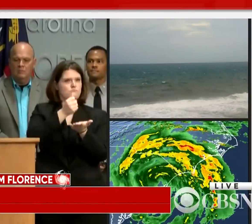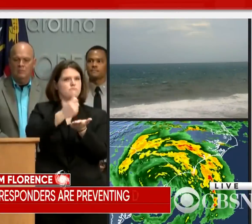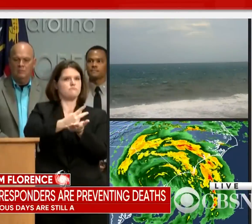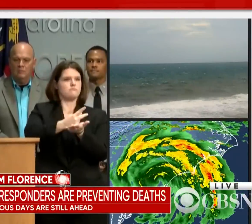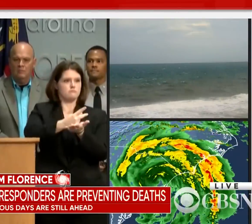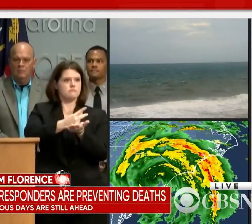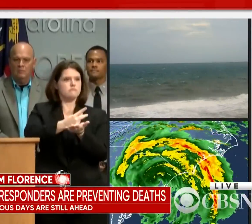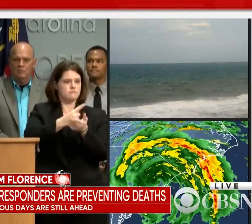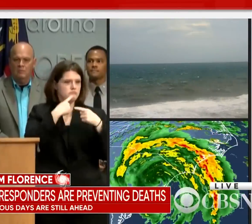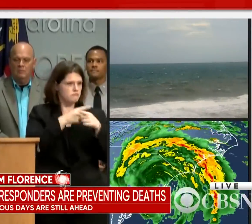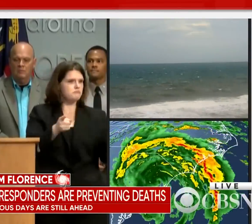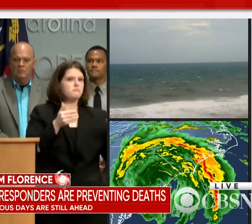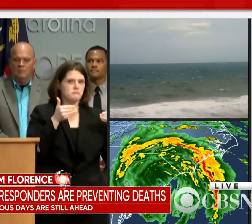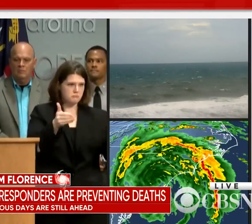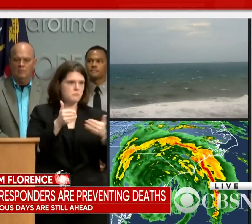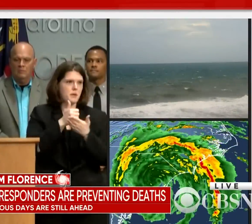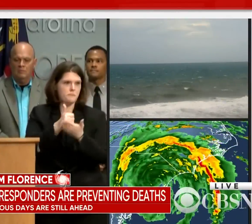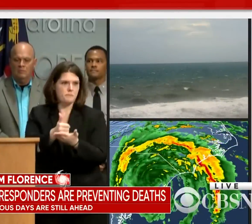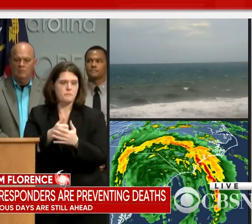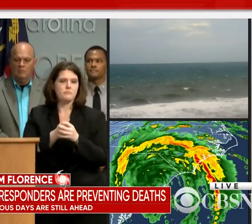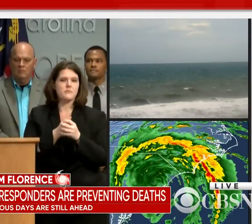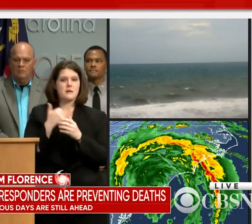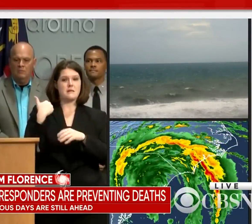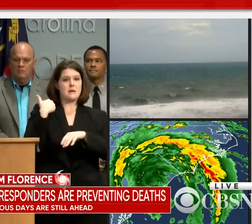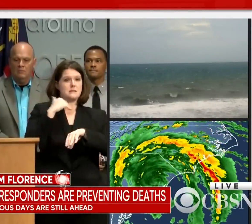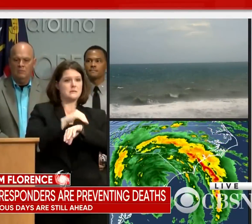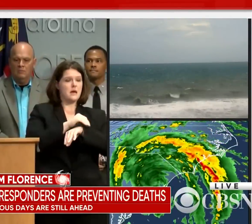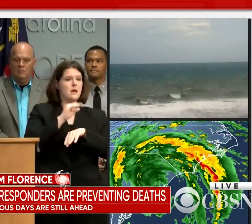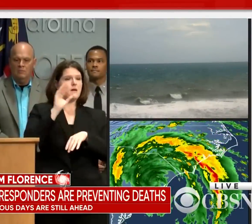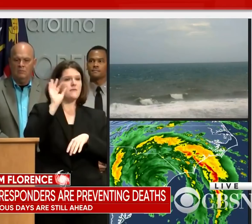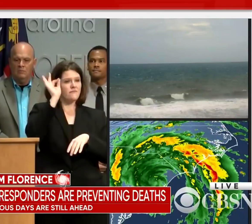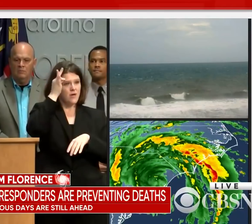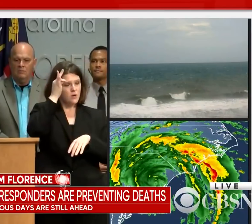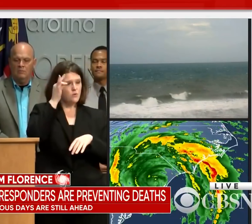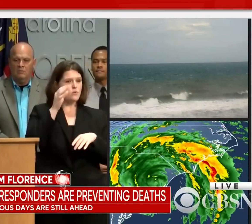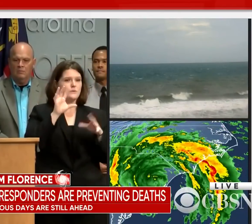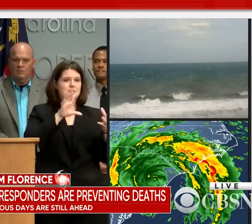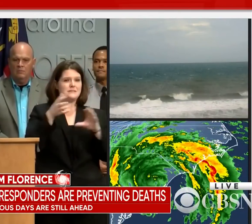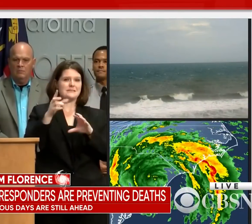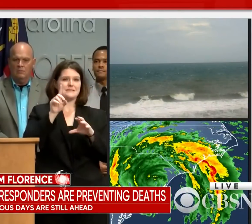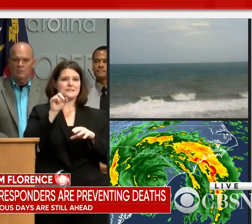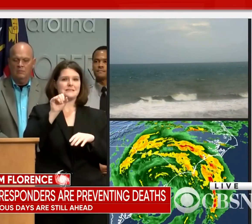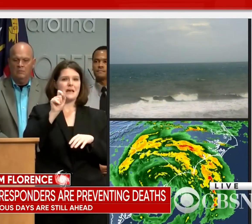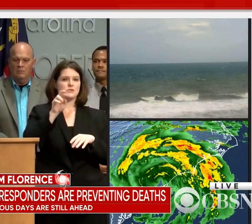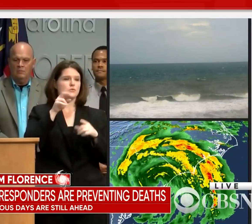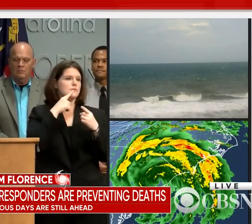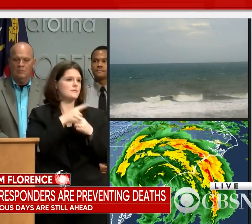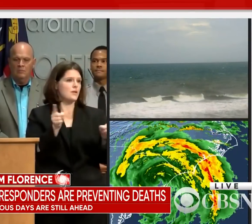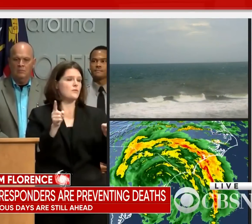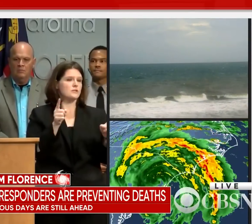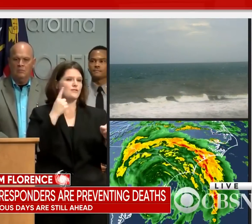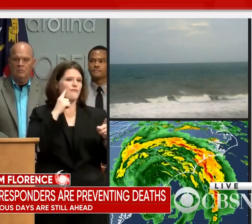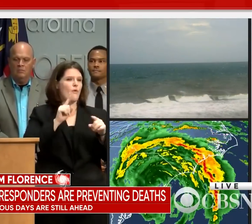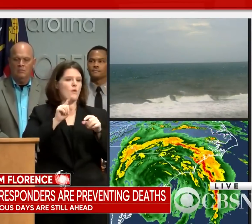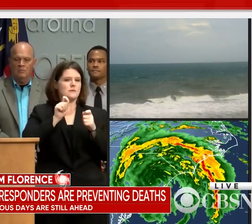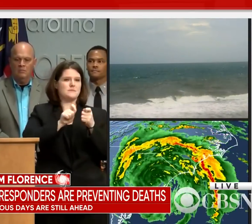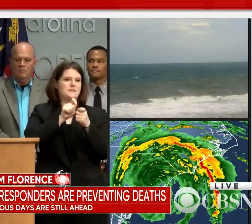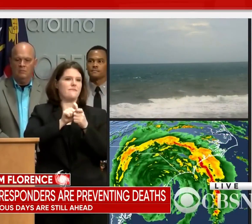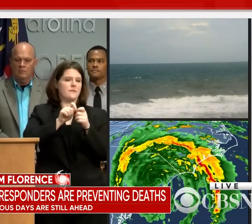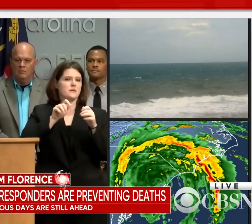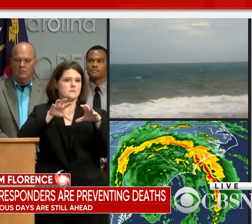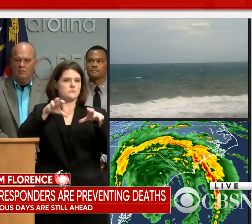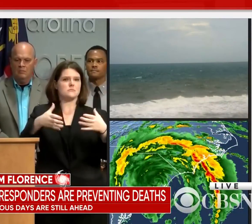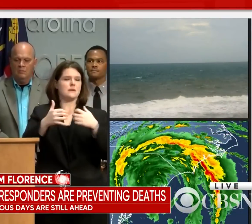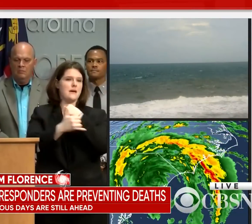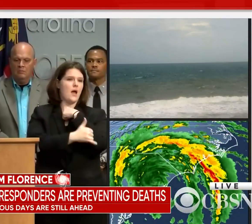night, our major federal disaster declaration for an initial round of counties was